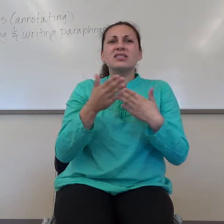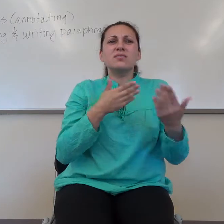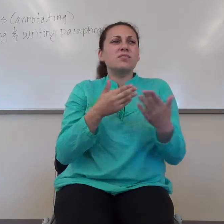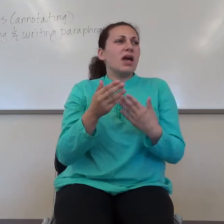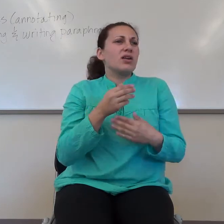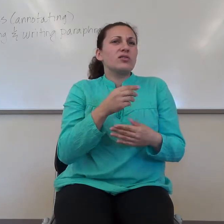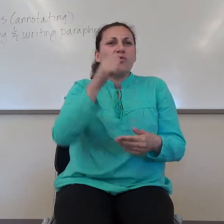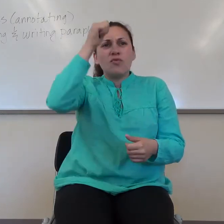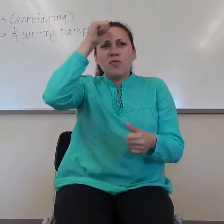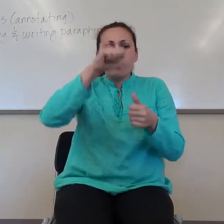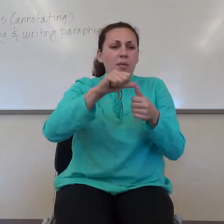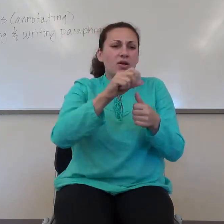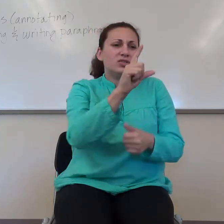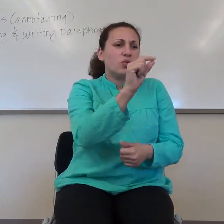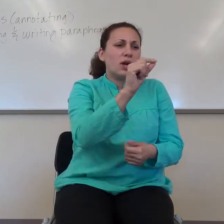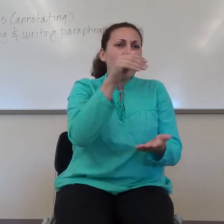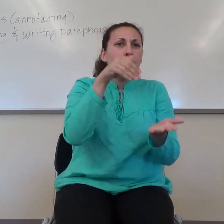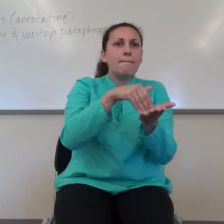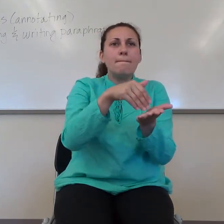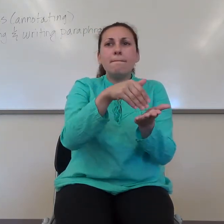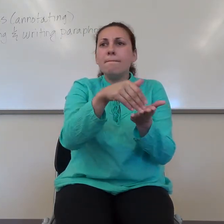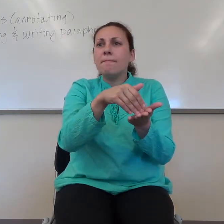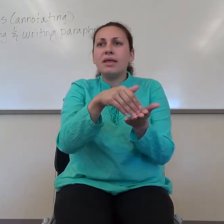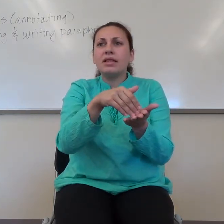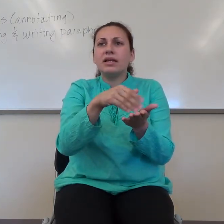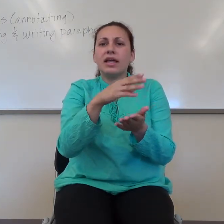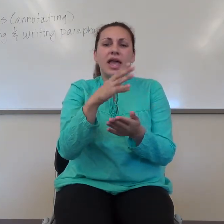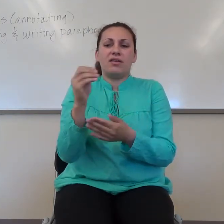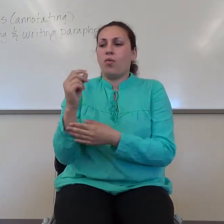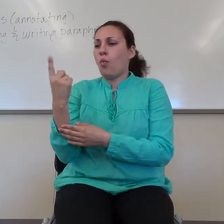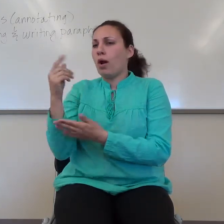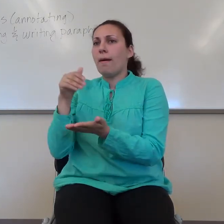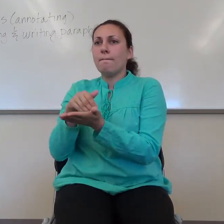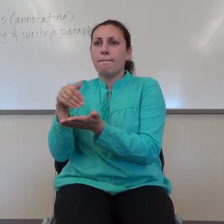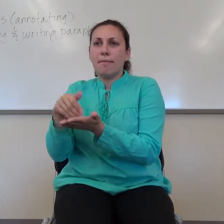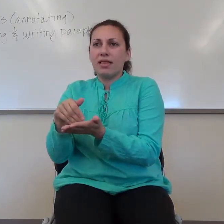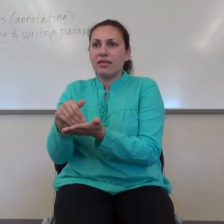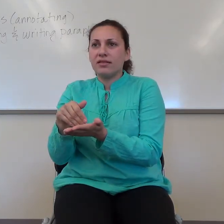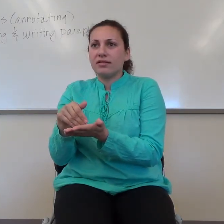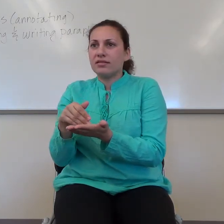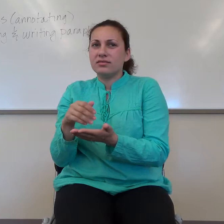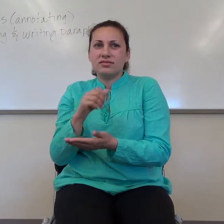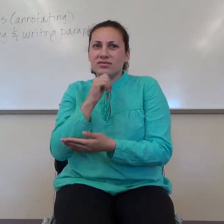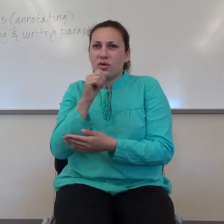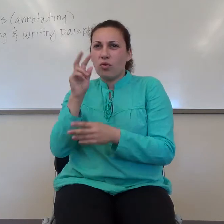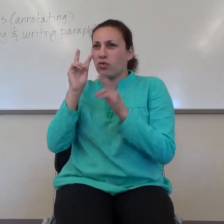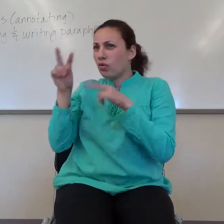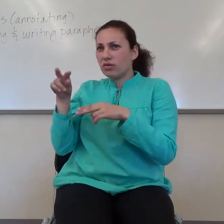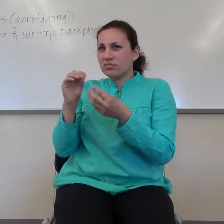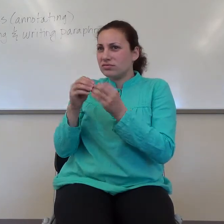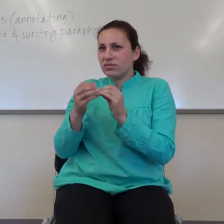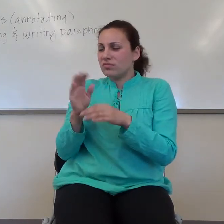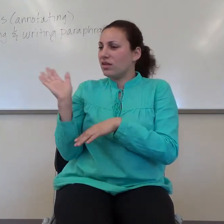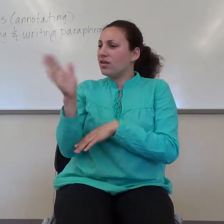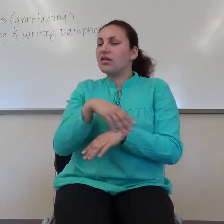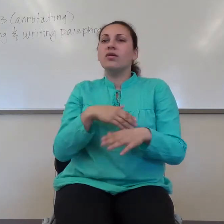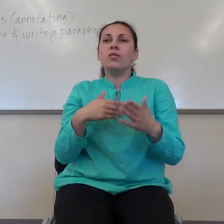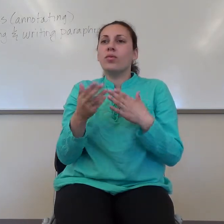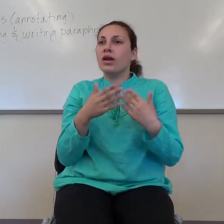the 20 billion and 1 million. You know what I'm saying? Don't look at this and say, okay, forget it. I can't answer that question because I don't remember